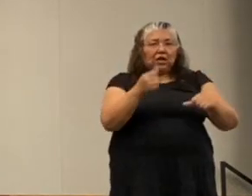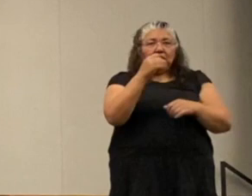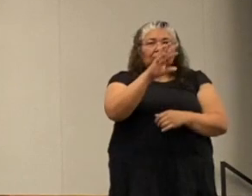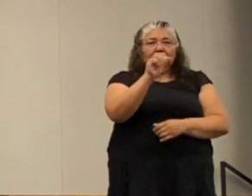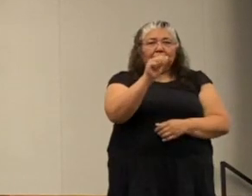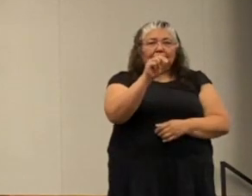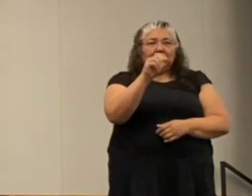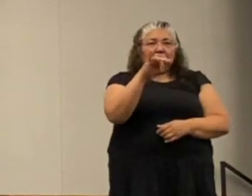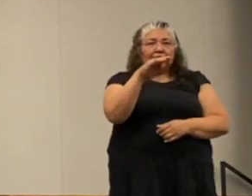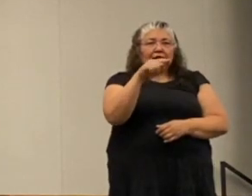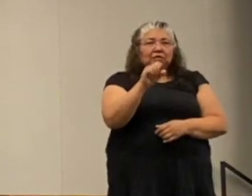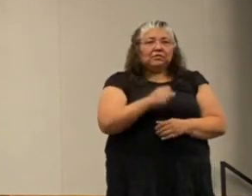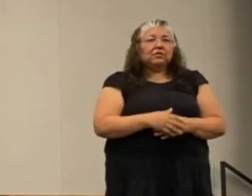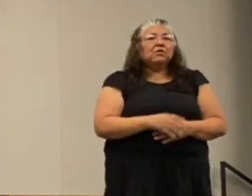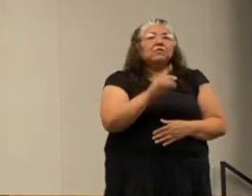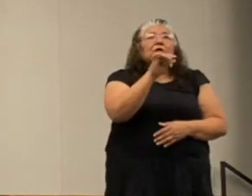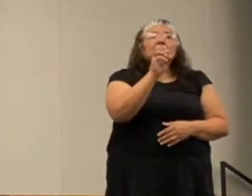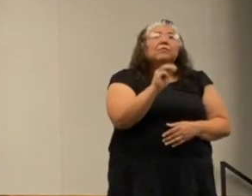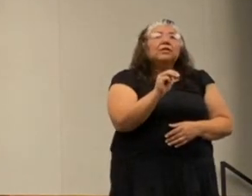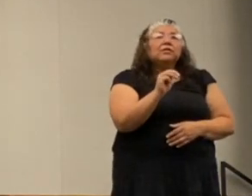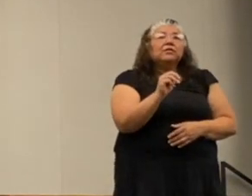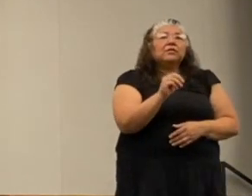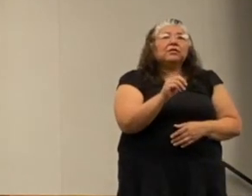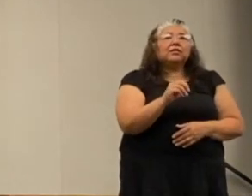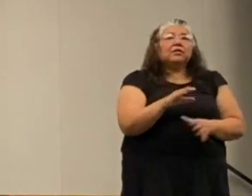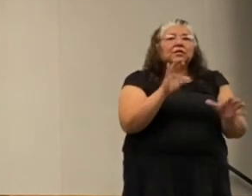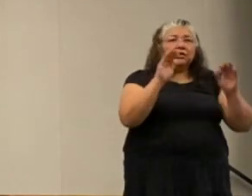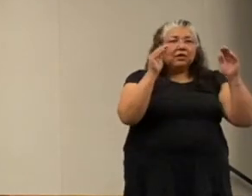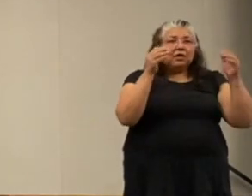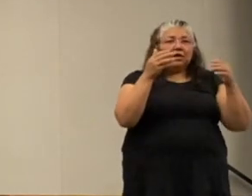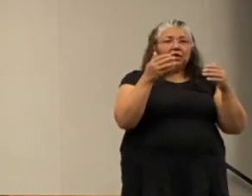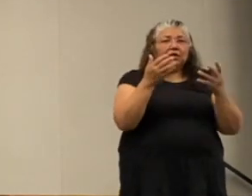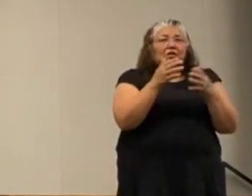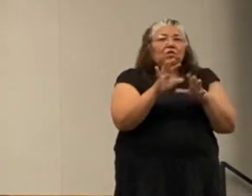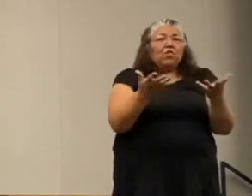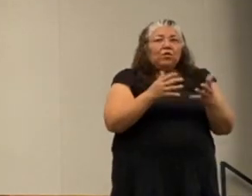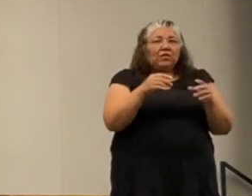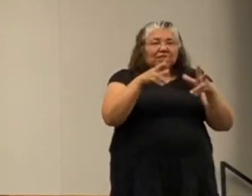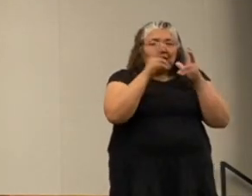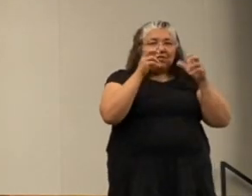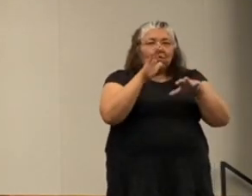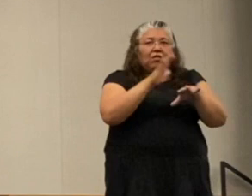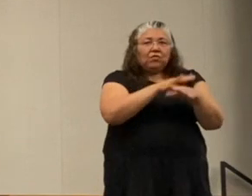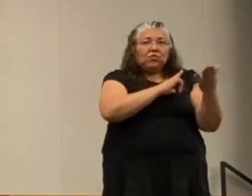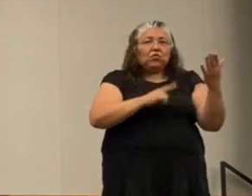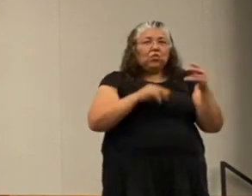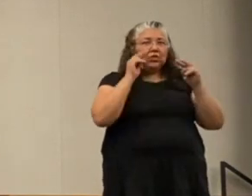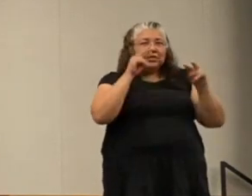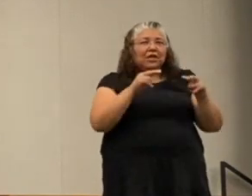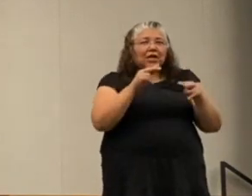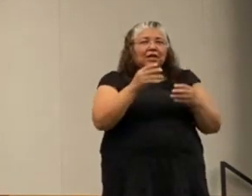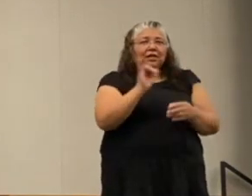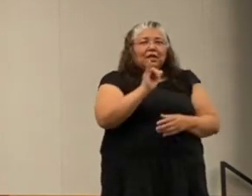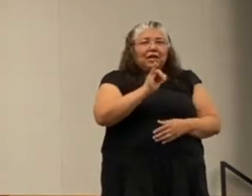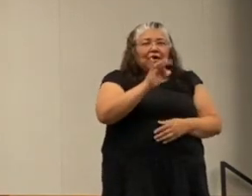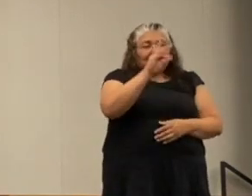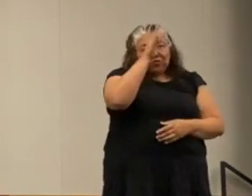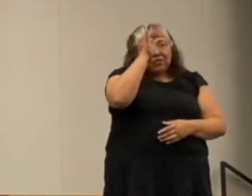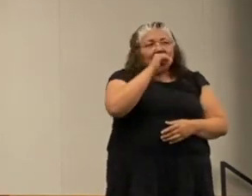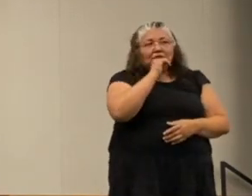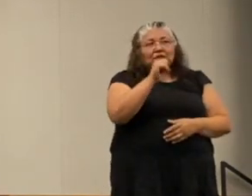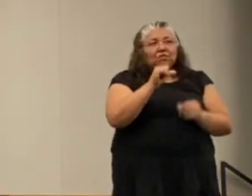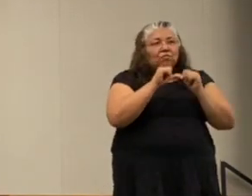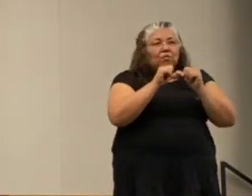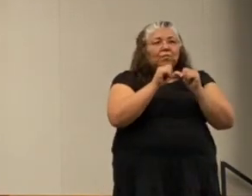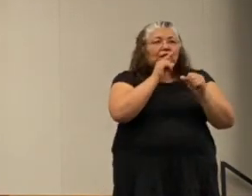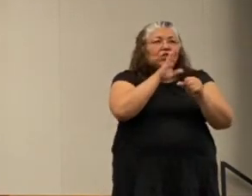Let's go to the next one. Solomon did what was evil in the Lord's sight, and unlike his father, he did not remain loyal to the